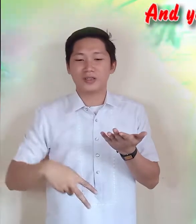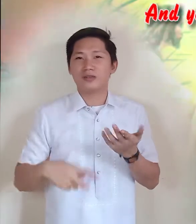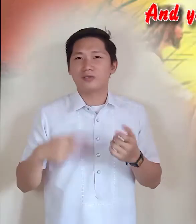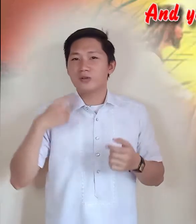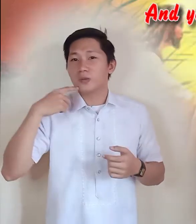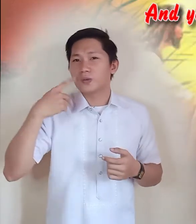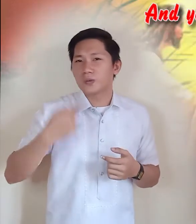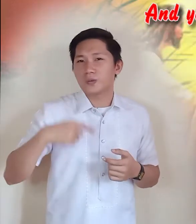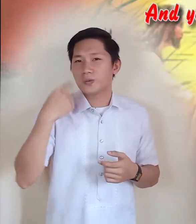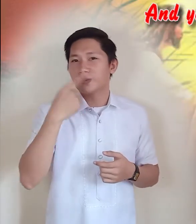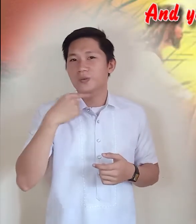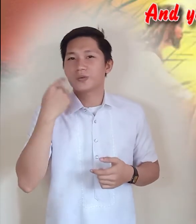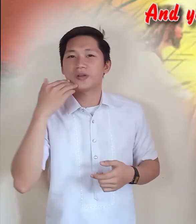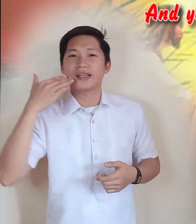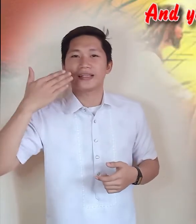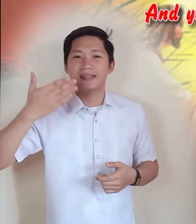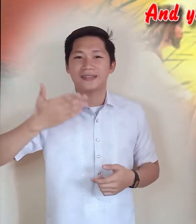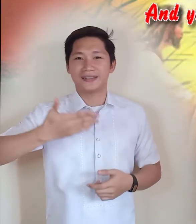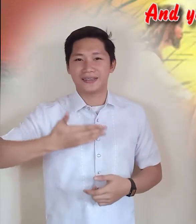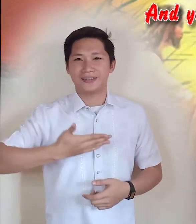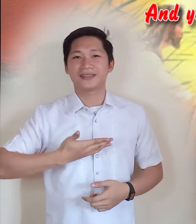you've told me who I